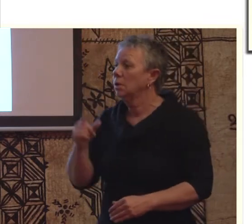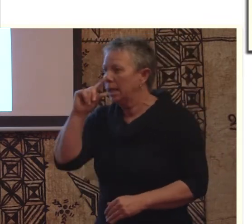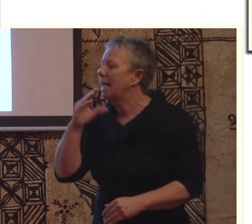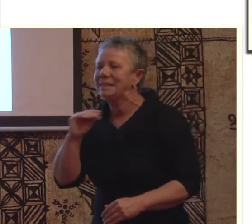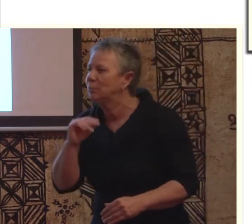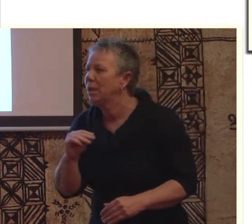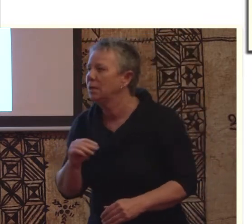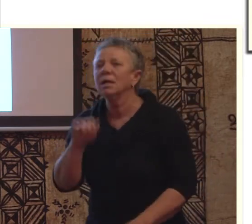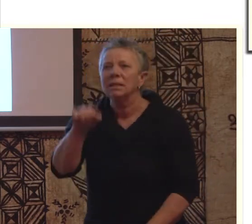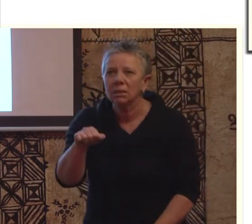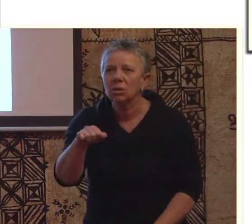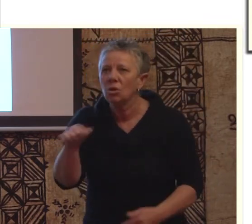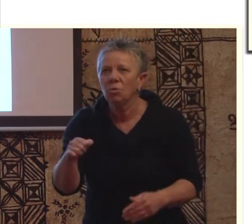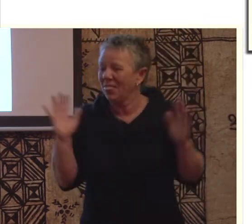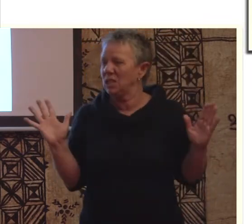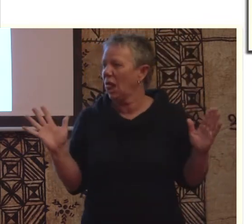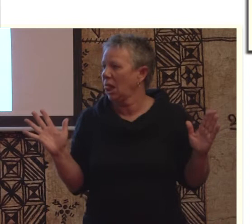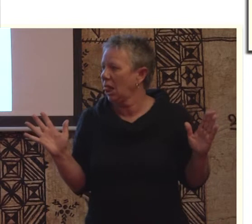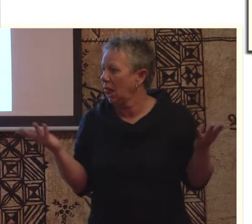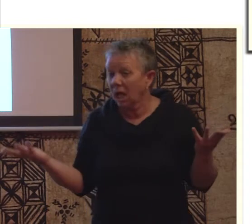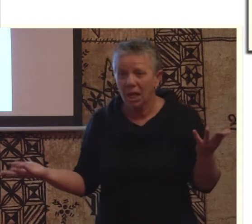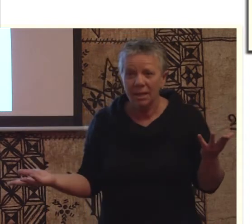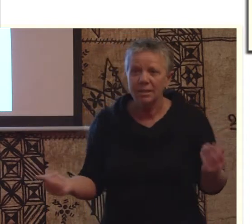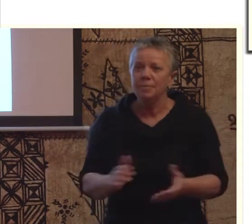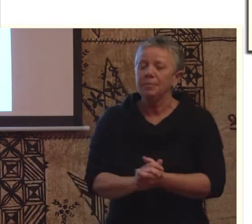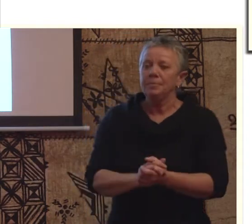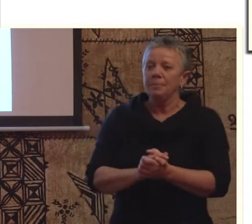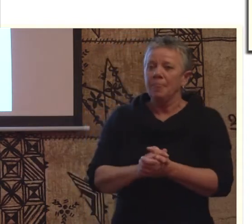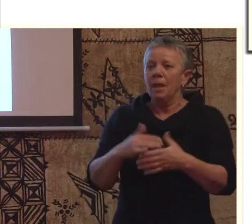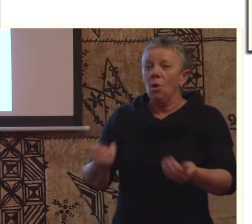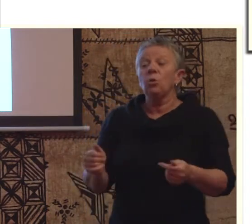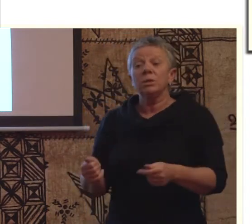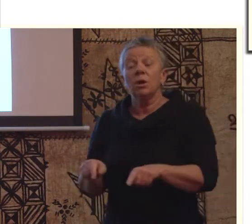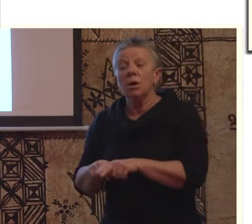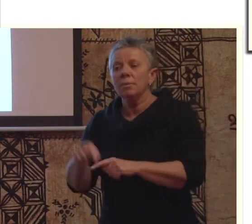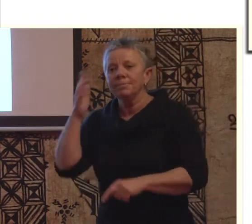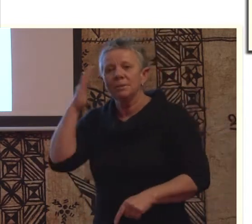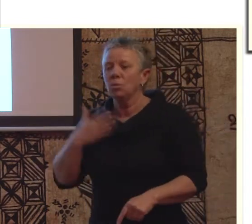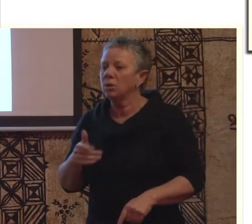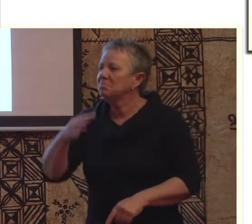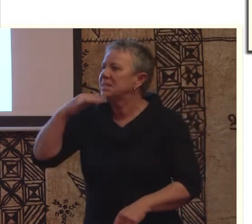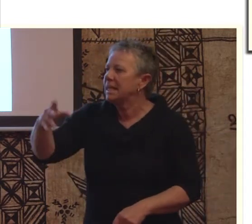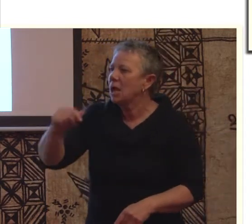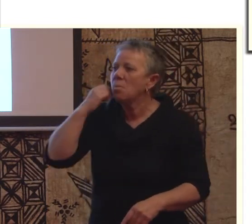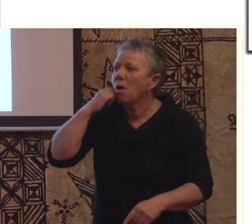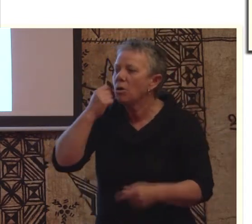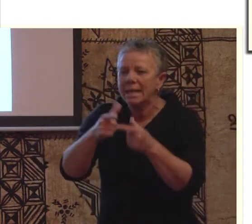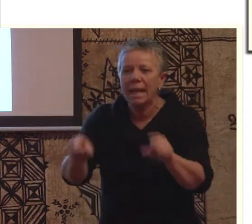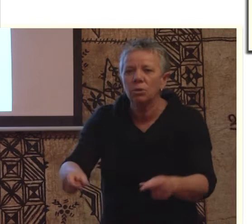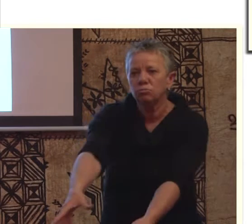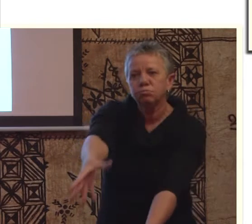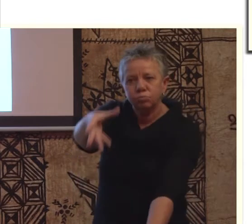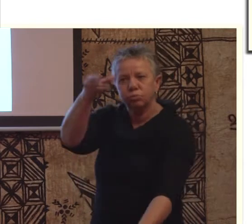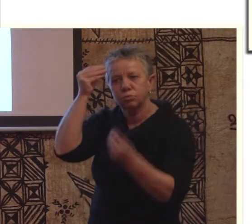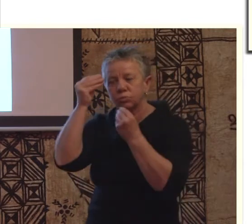When I moved to Whangarei, I could see it was going to be very important to learn more about te ao Māori and te reo Māori, so I enrolled in a